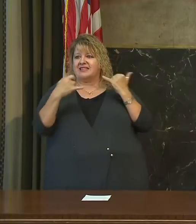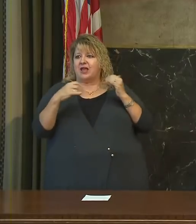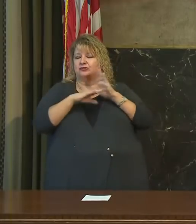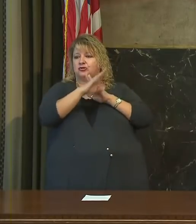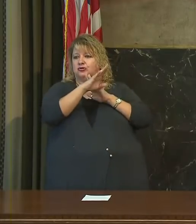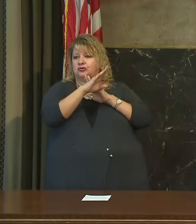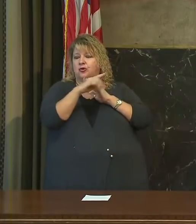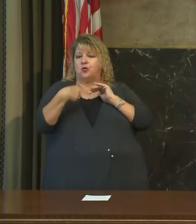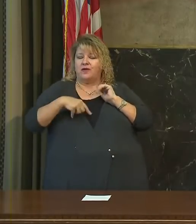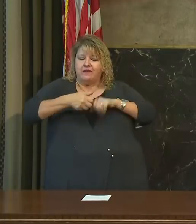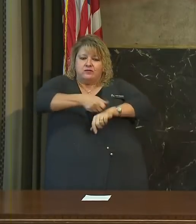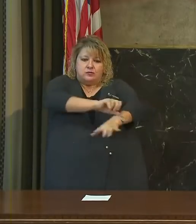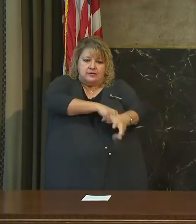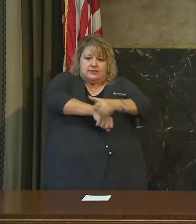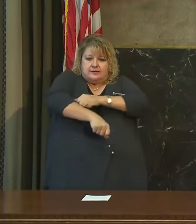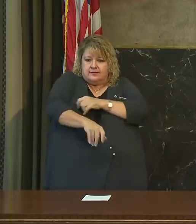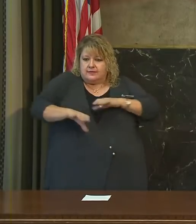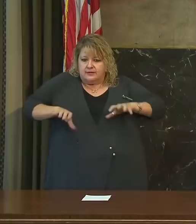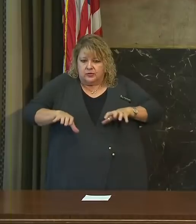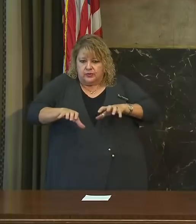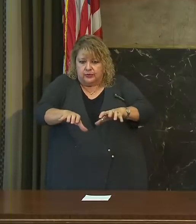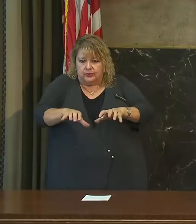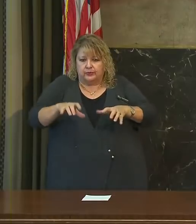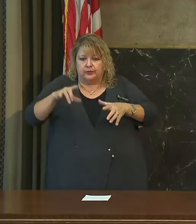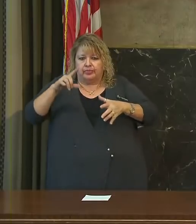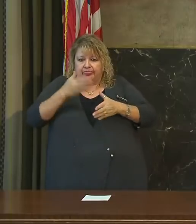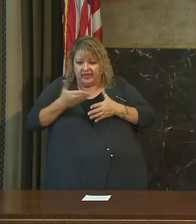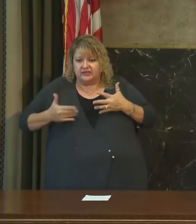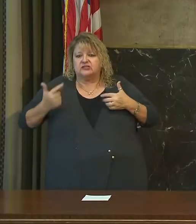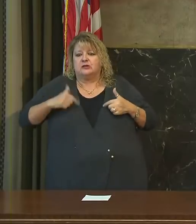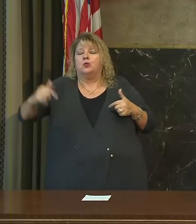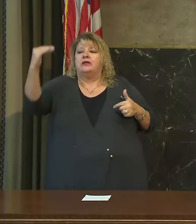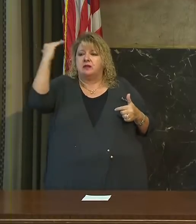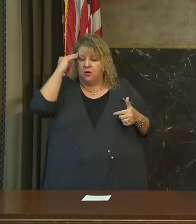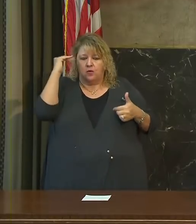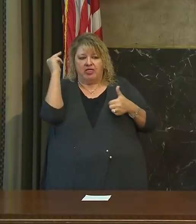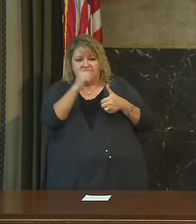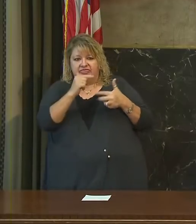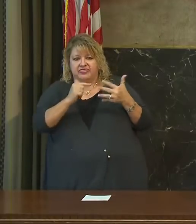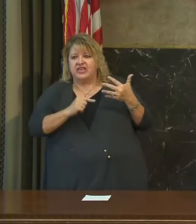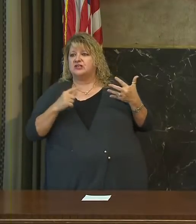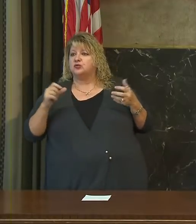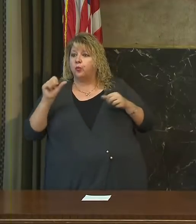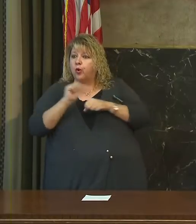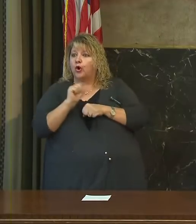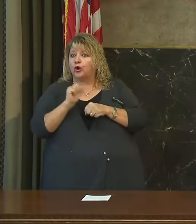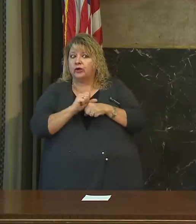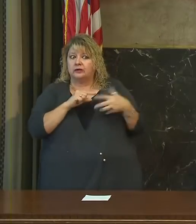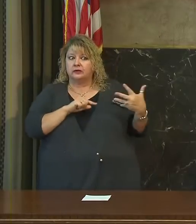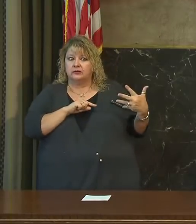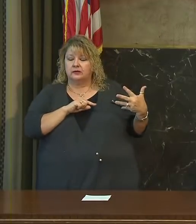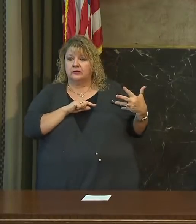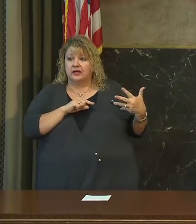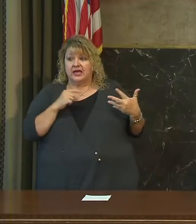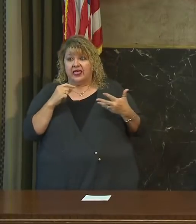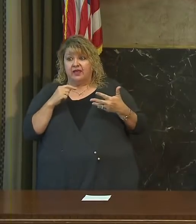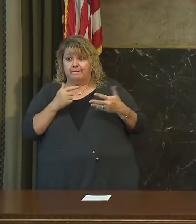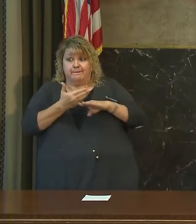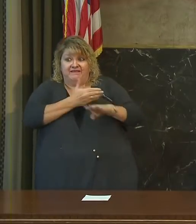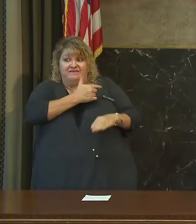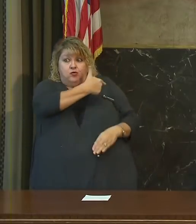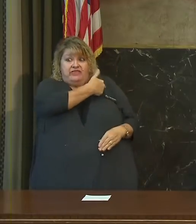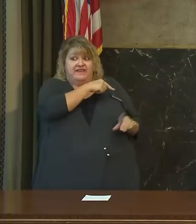we have to buckle down and do all the mitigating measures that we know work. And we know that because it got us out of 3 previous